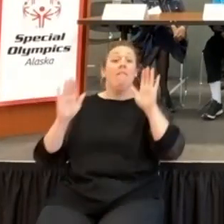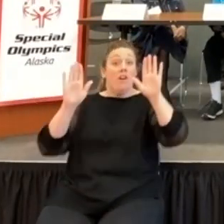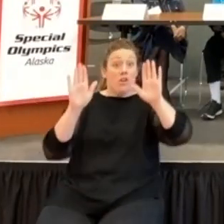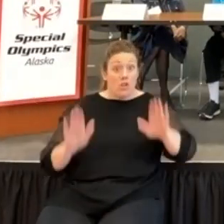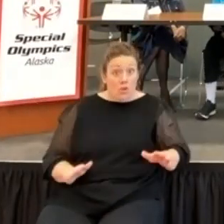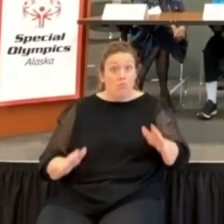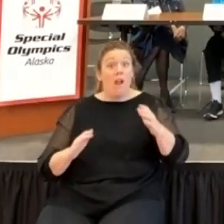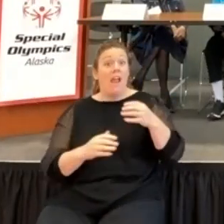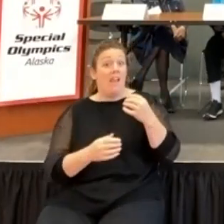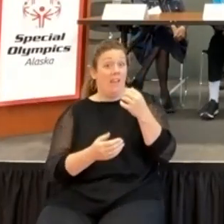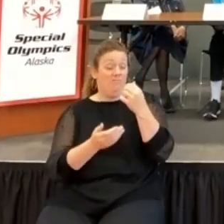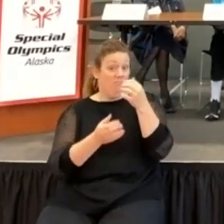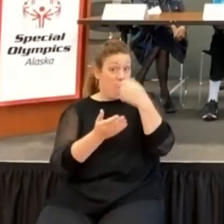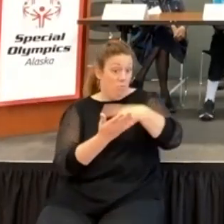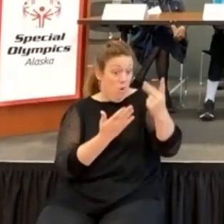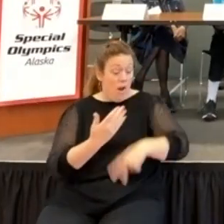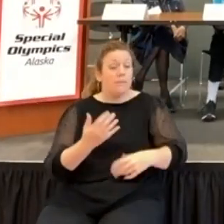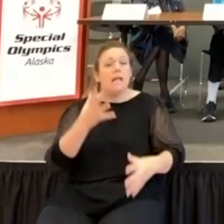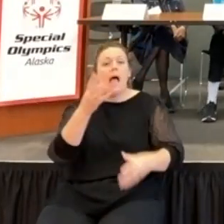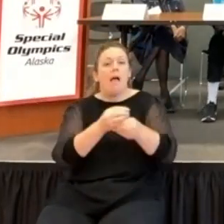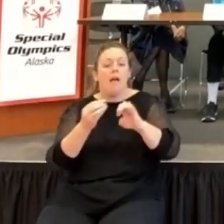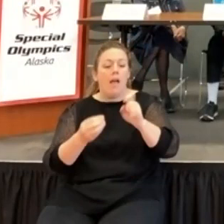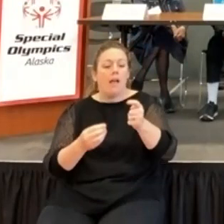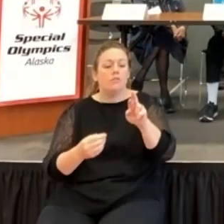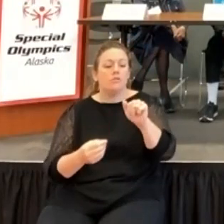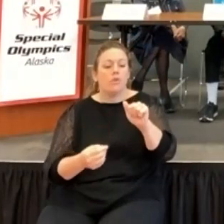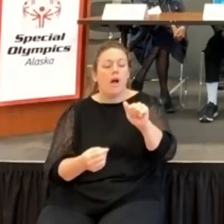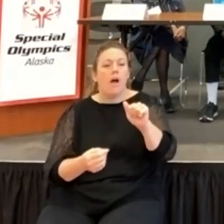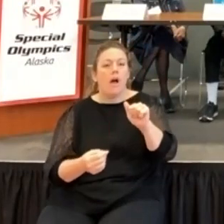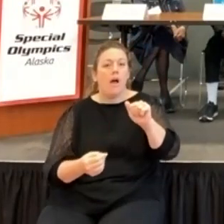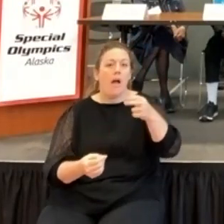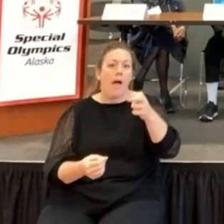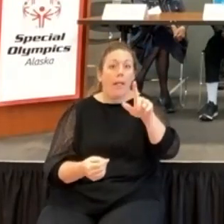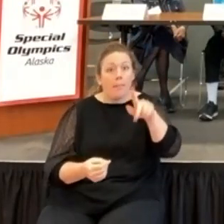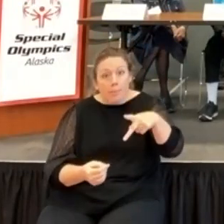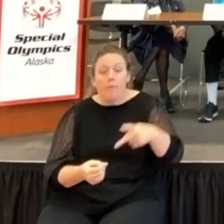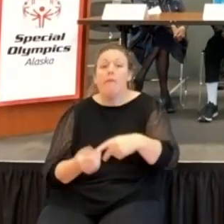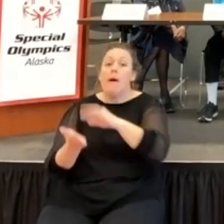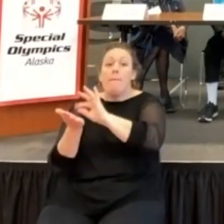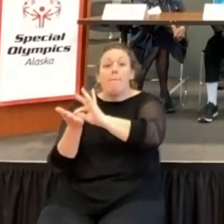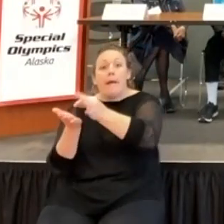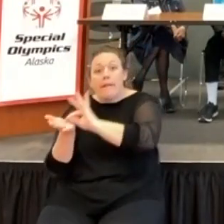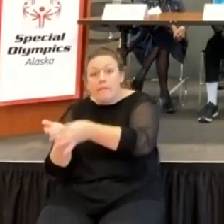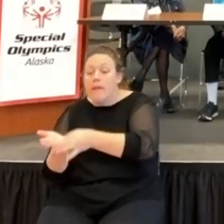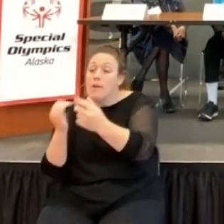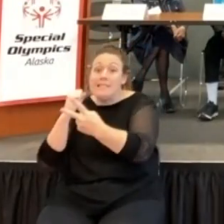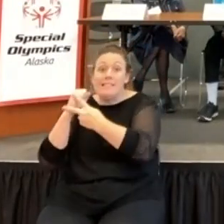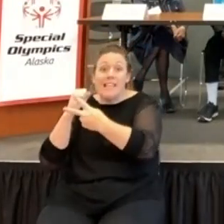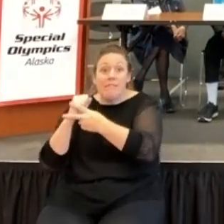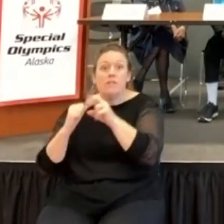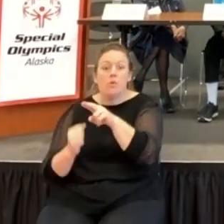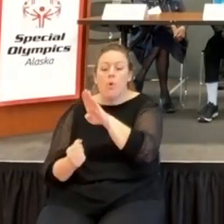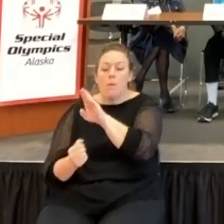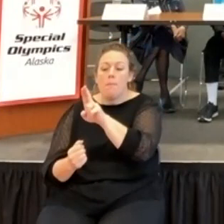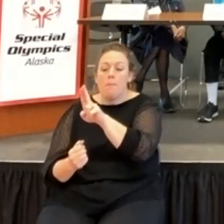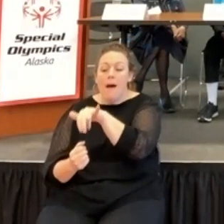Help program to help people pay for prescription drugs with Medicare. The Medicare Savings Program, or also known as the buy-in from the